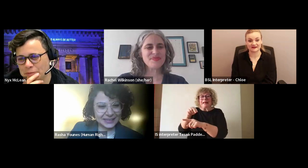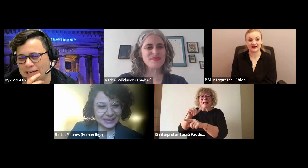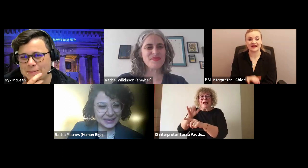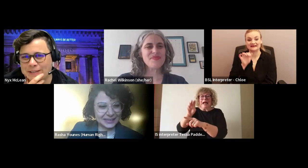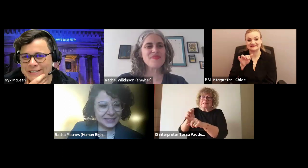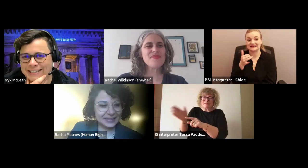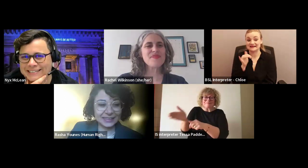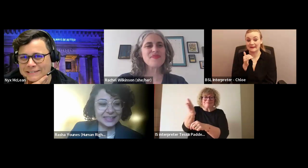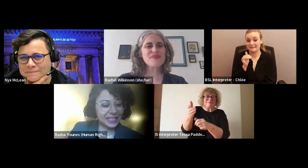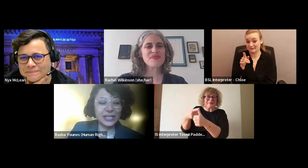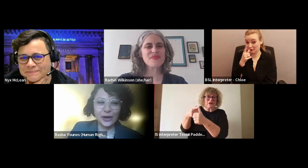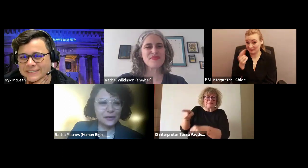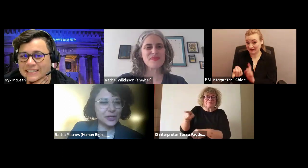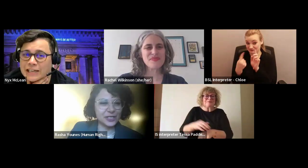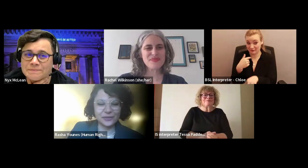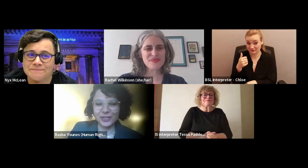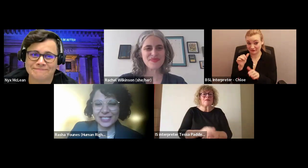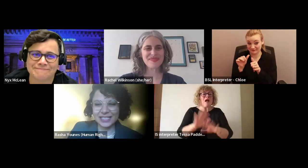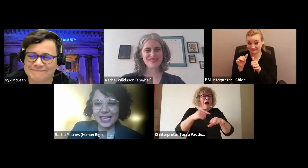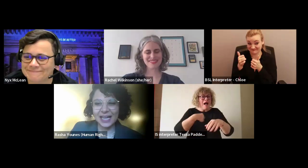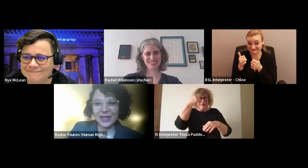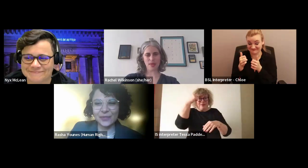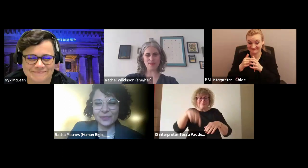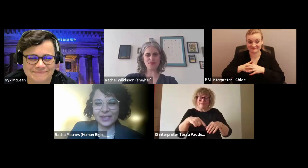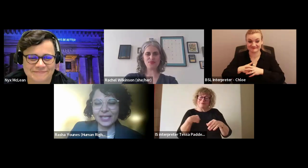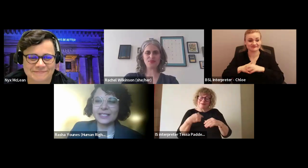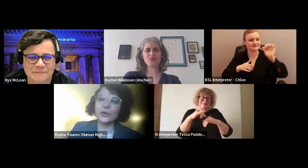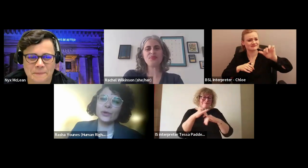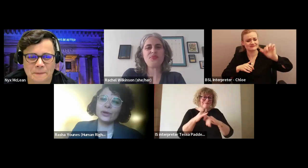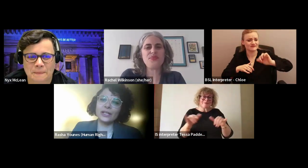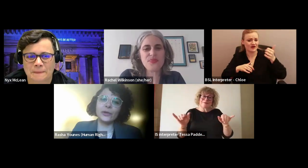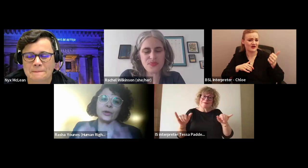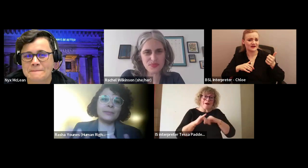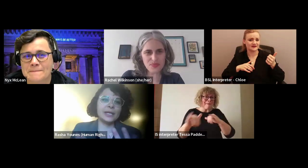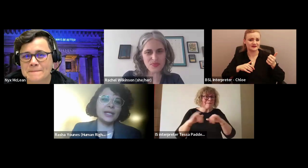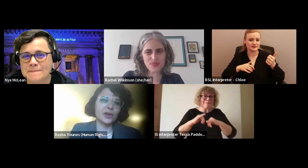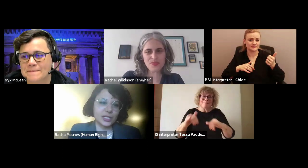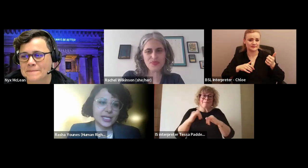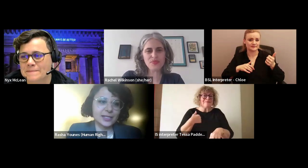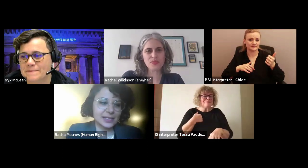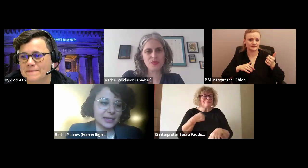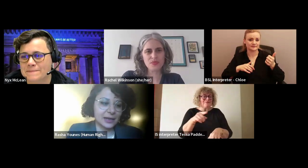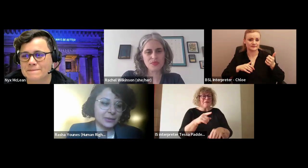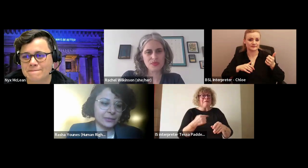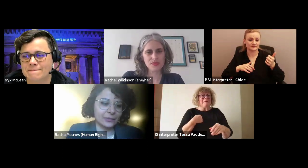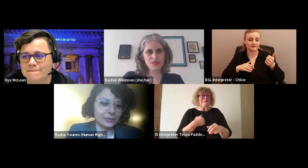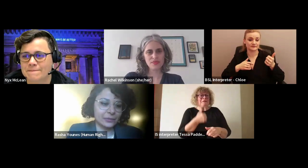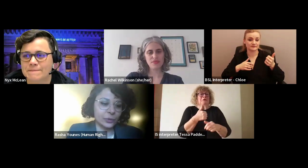if you wouldn't mind speaking to that. Of course, of course. Yeah, so, you know, in many